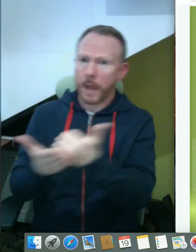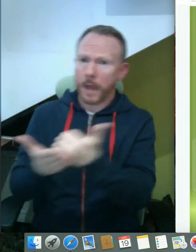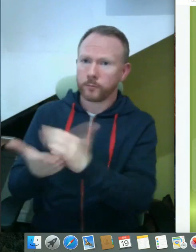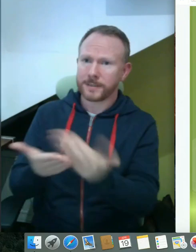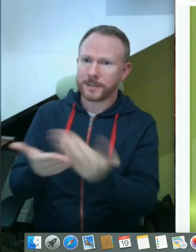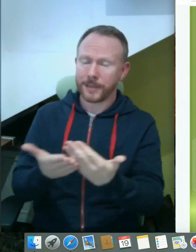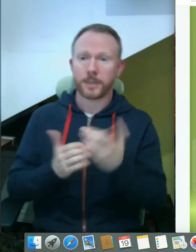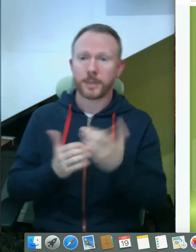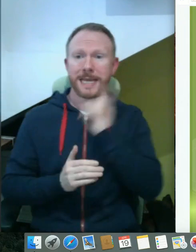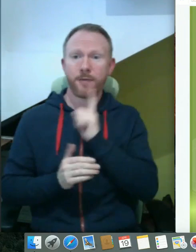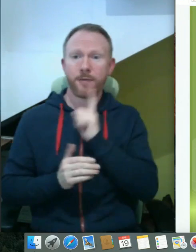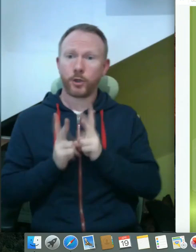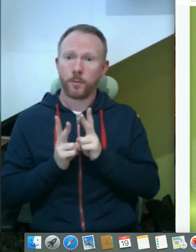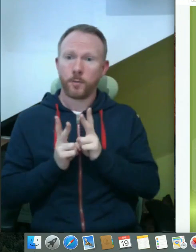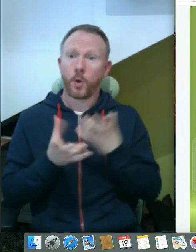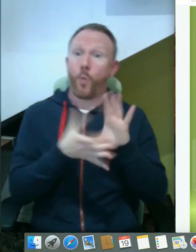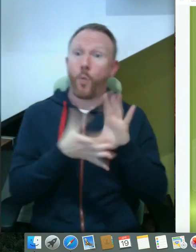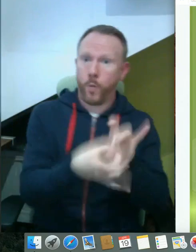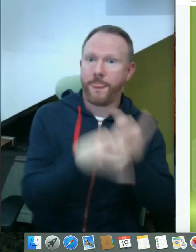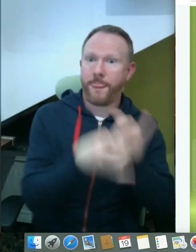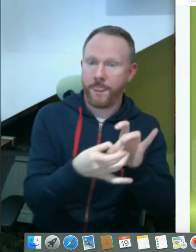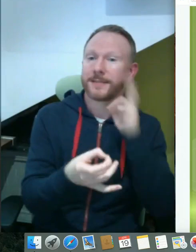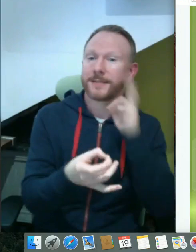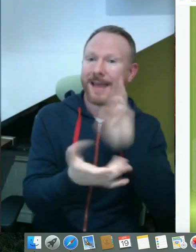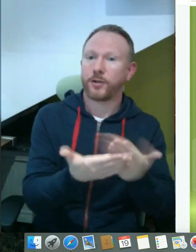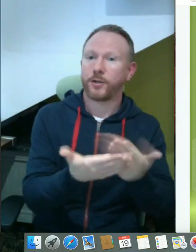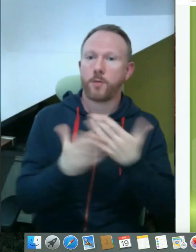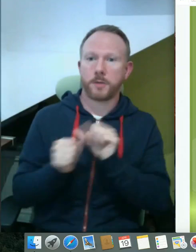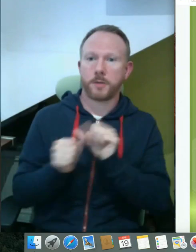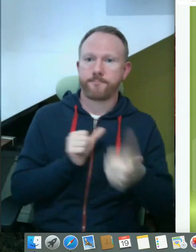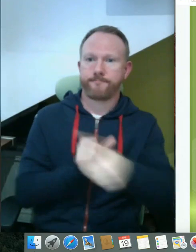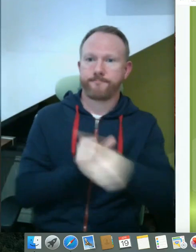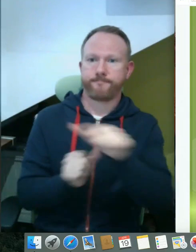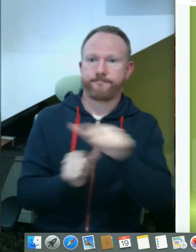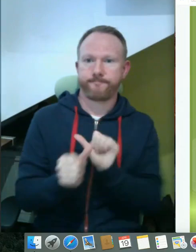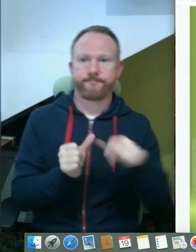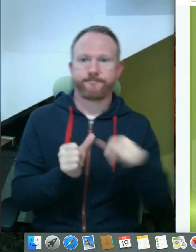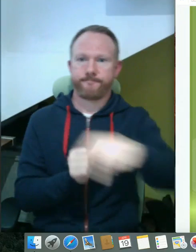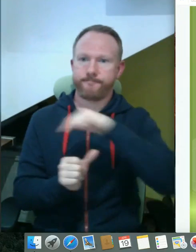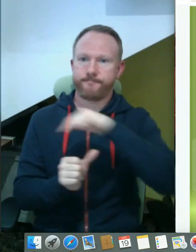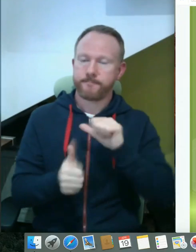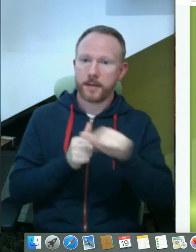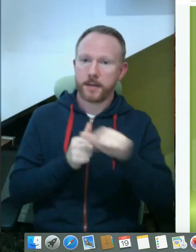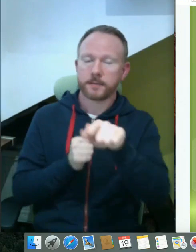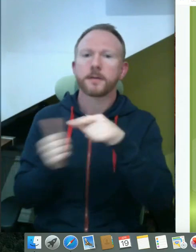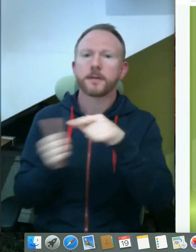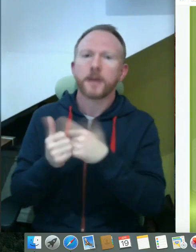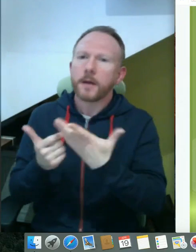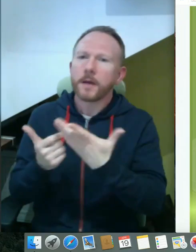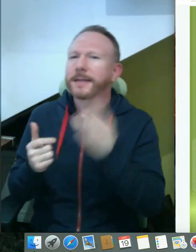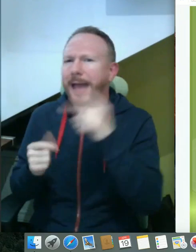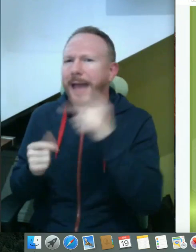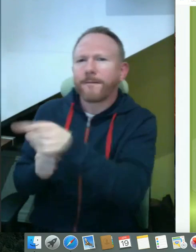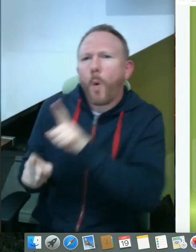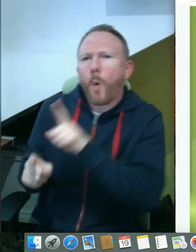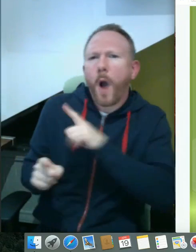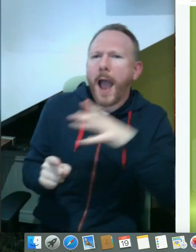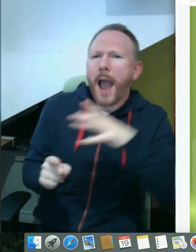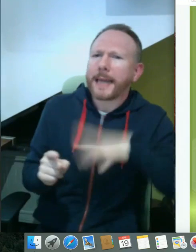interpreters in a legal setting. Those characteristics listed in the document are as follows: